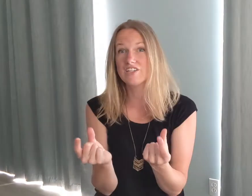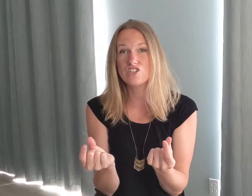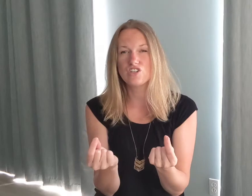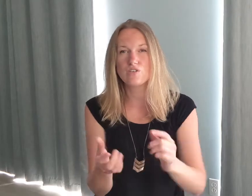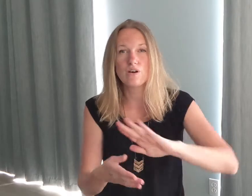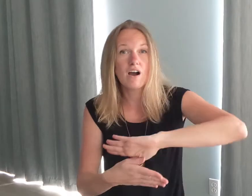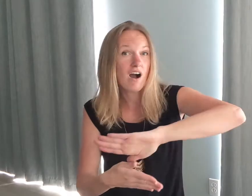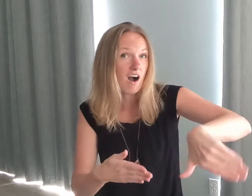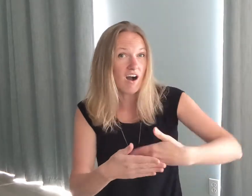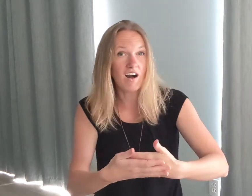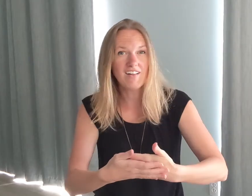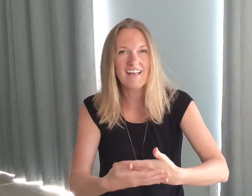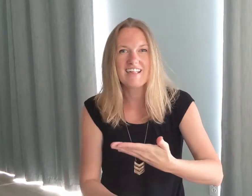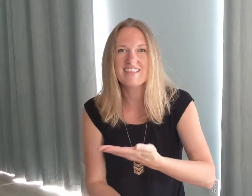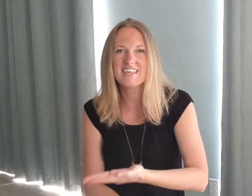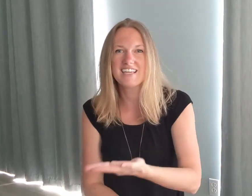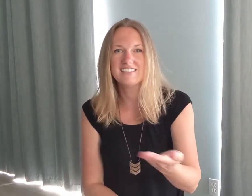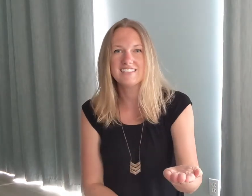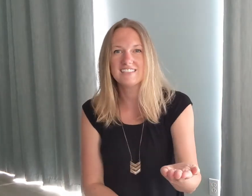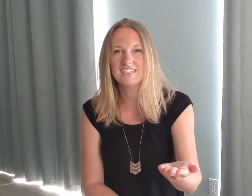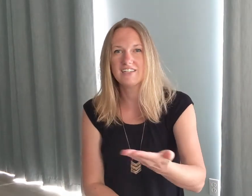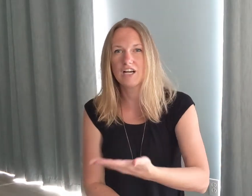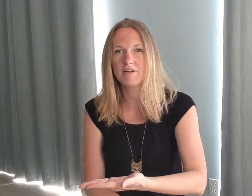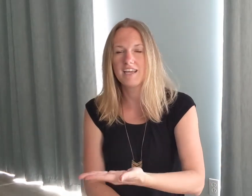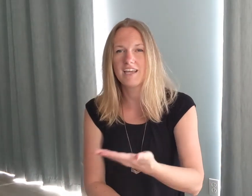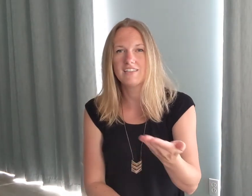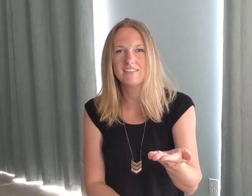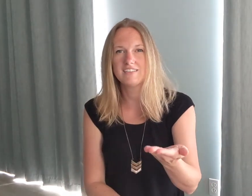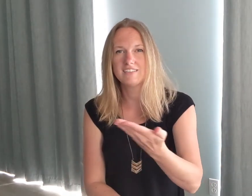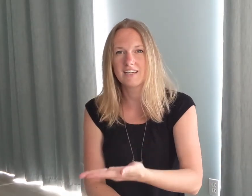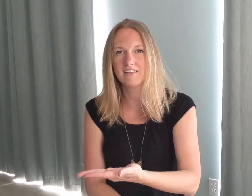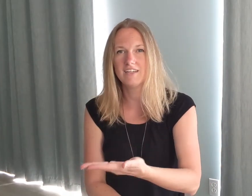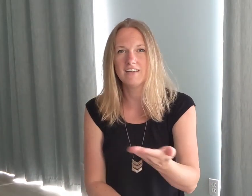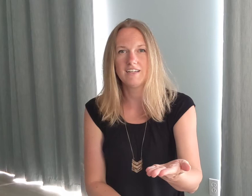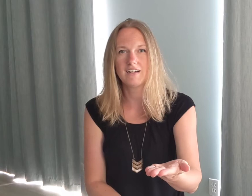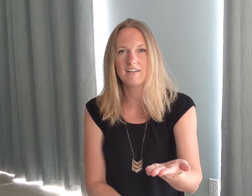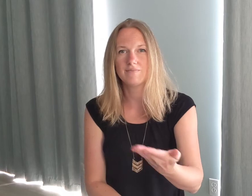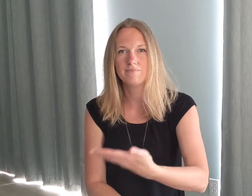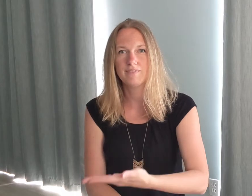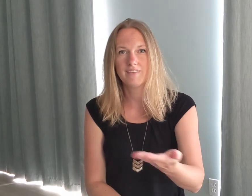do all, and then things. You take your dominant hand and you just kind of here,